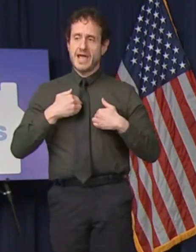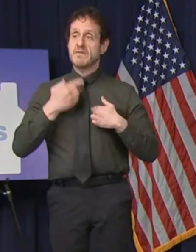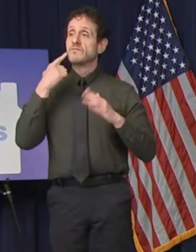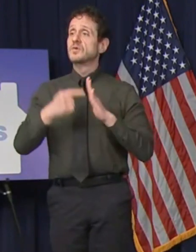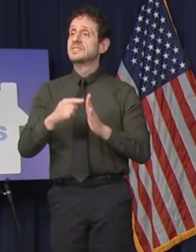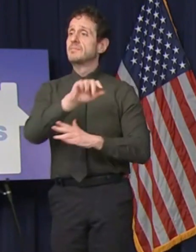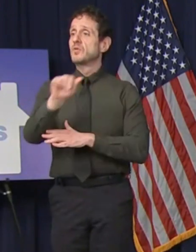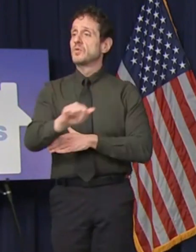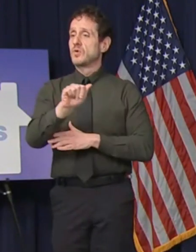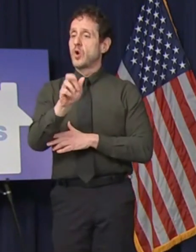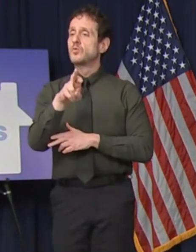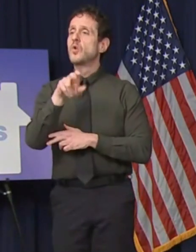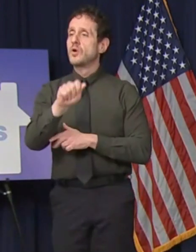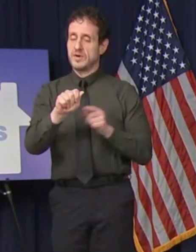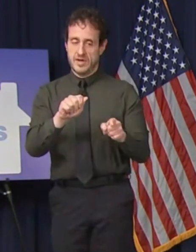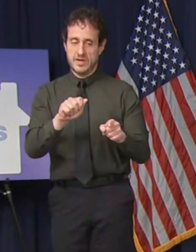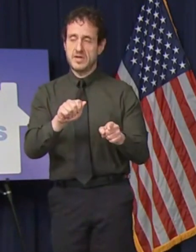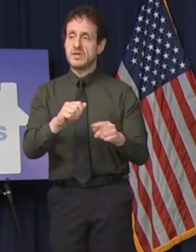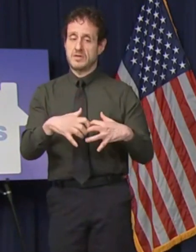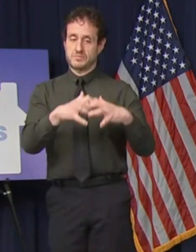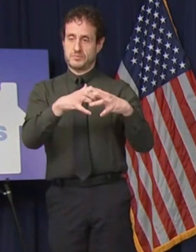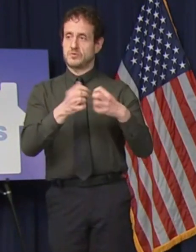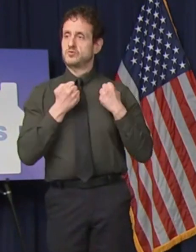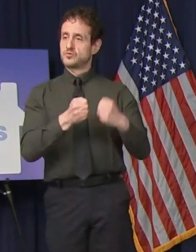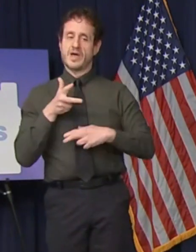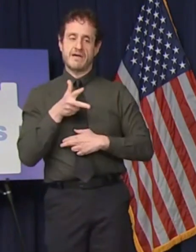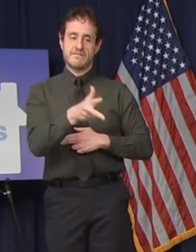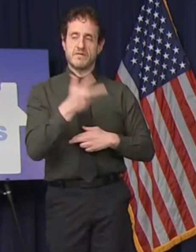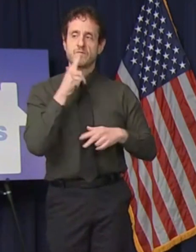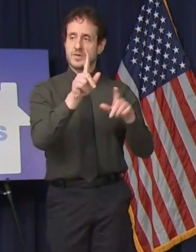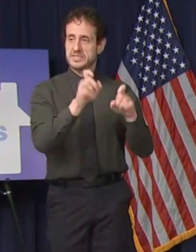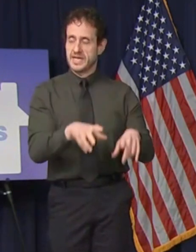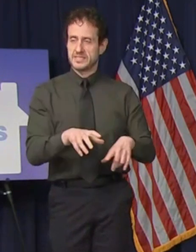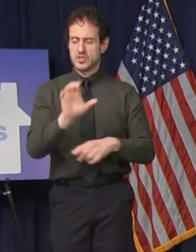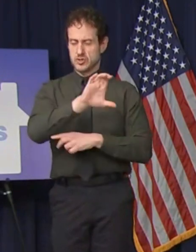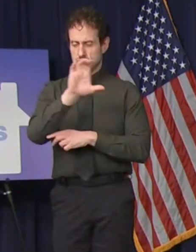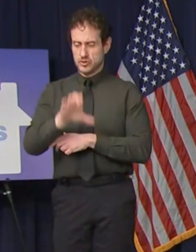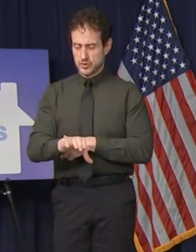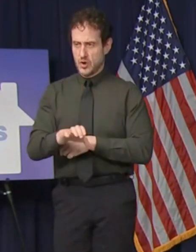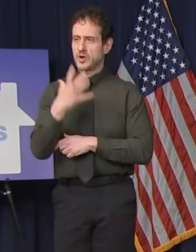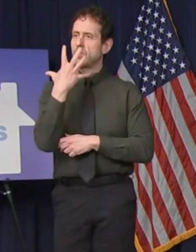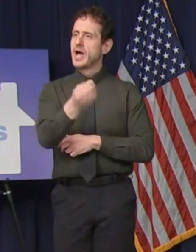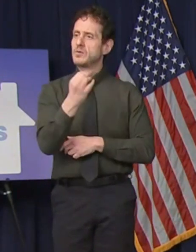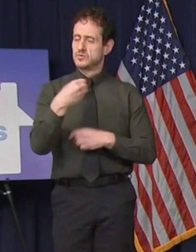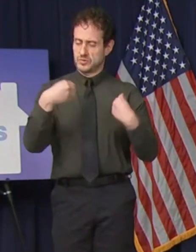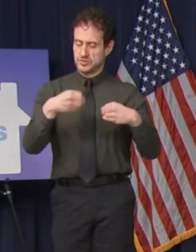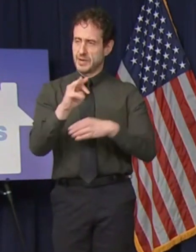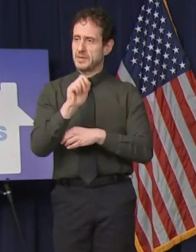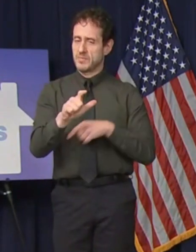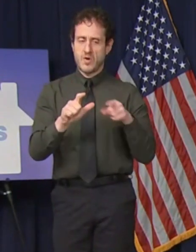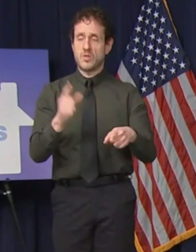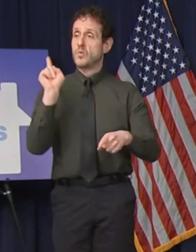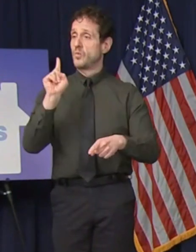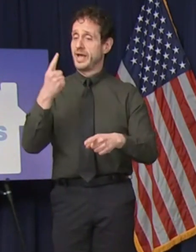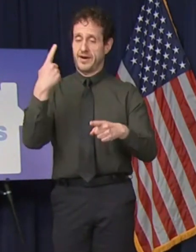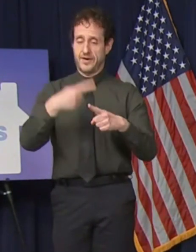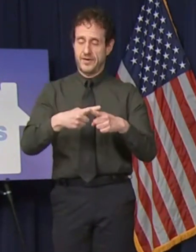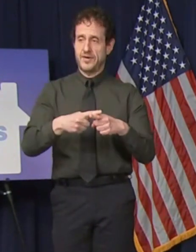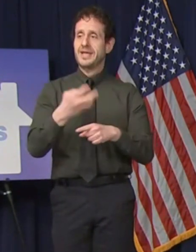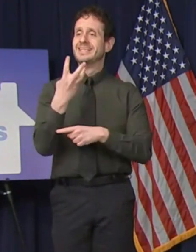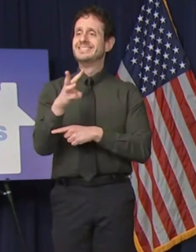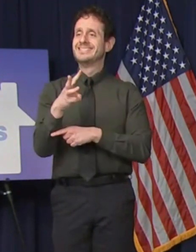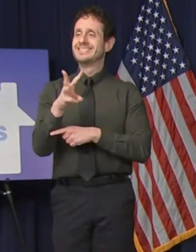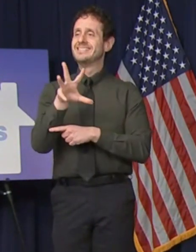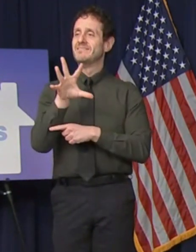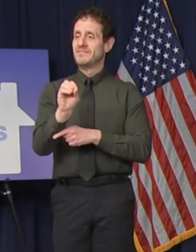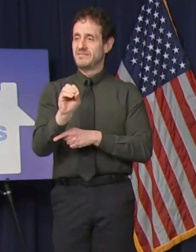new drive-through at the Chicago Premium Outlets Outdoor Shopping Mall, located at